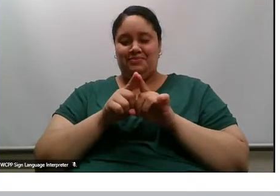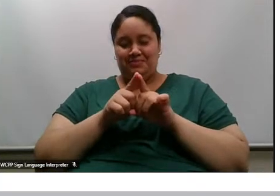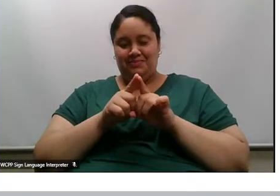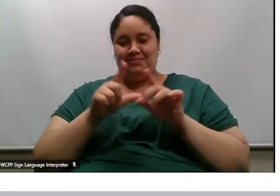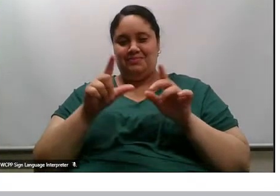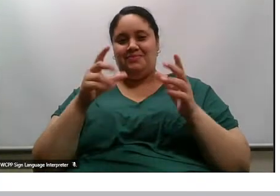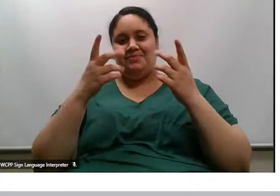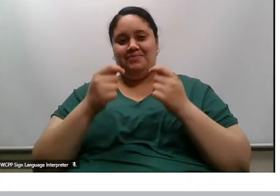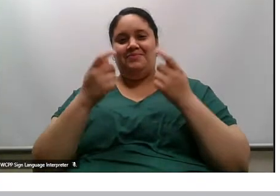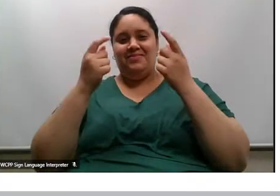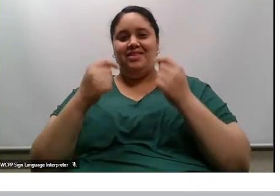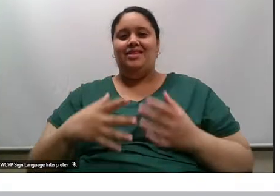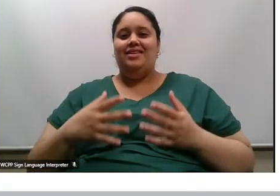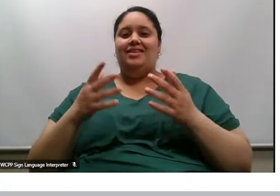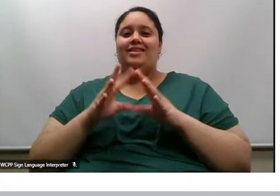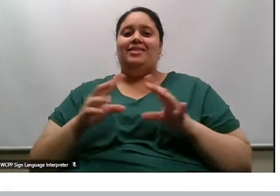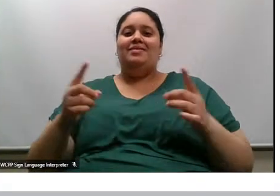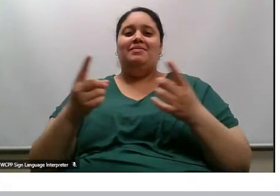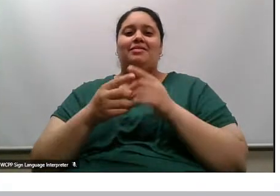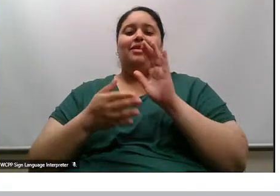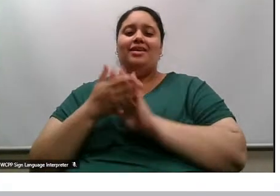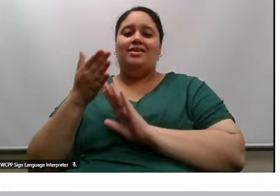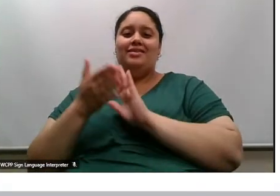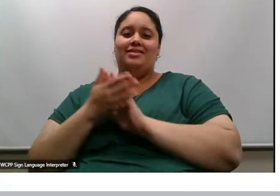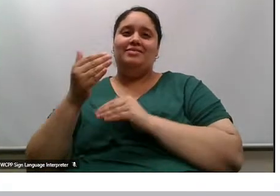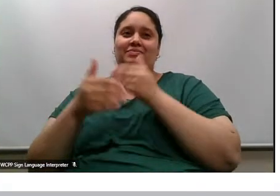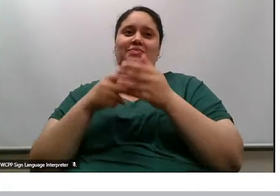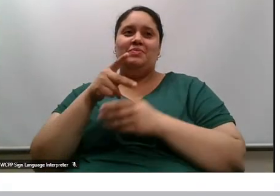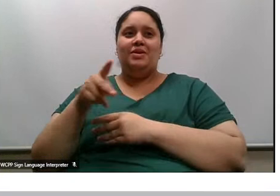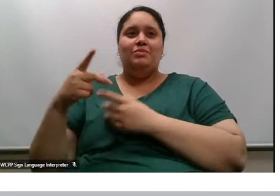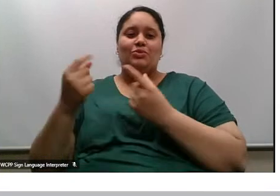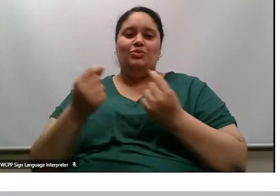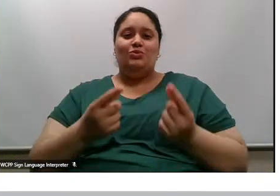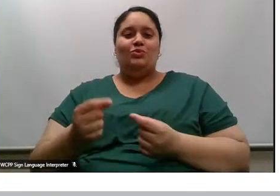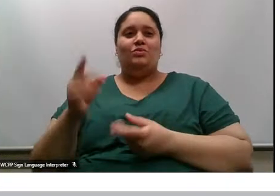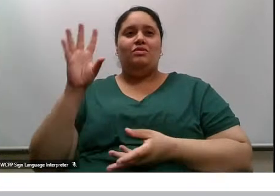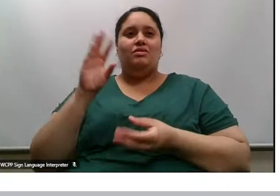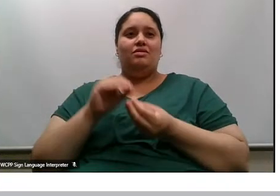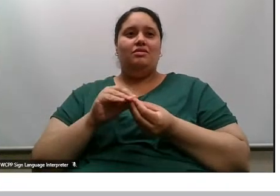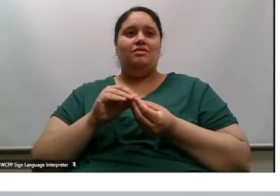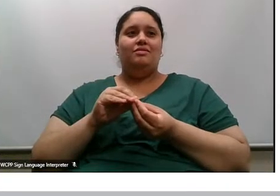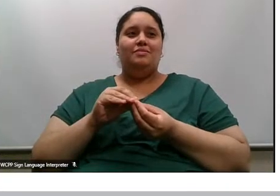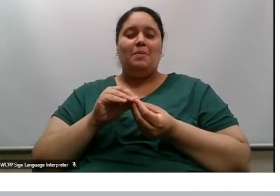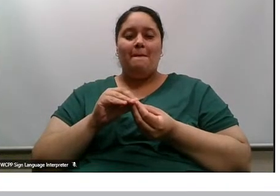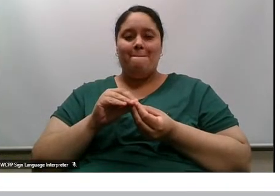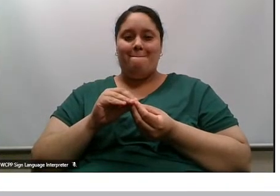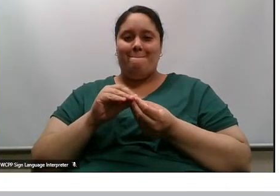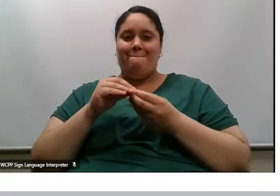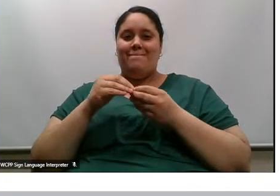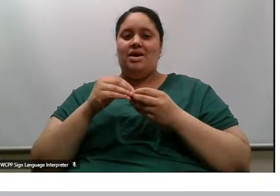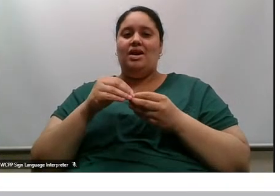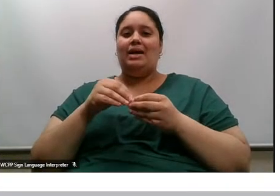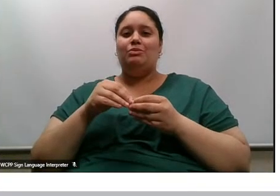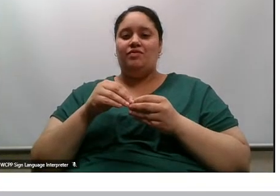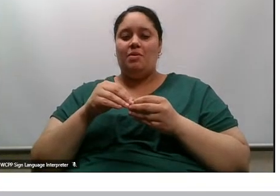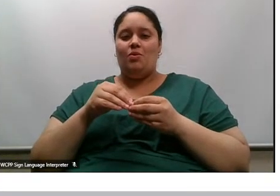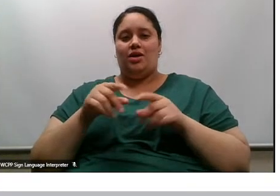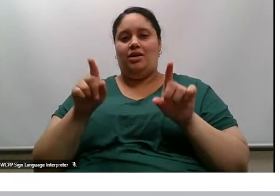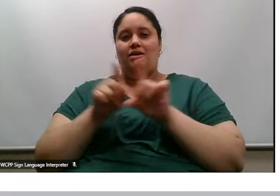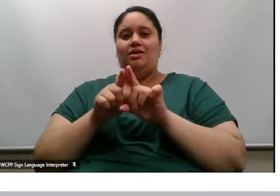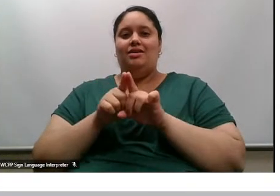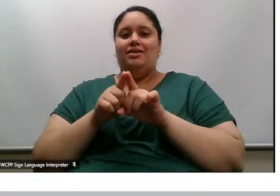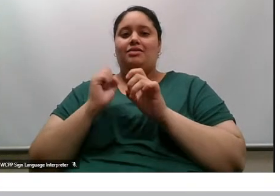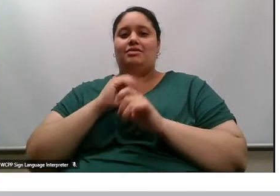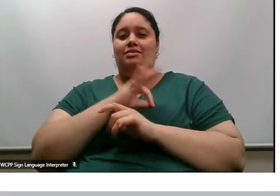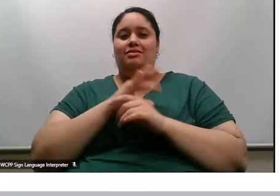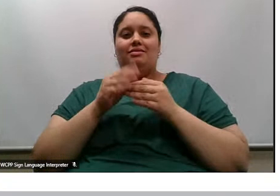the finance department actually processing those payments, because it amounted to like 1,600 payments. We felt that our staff